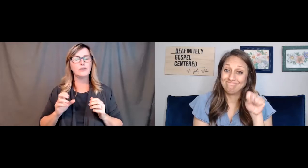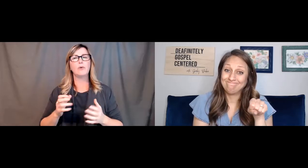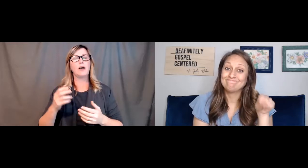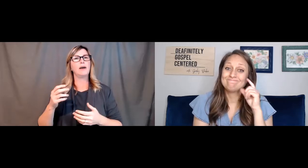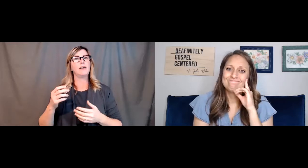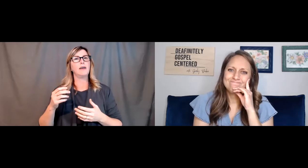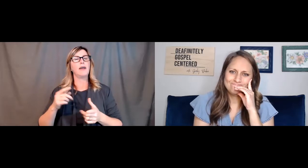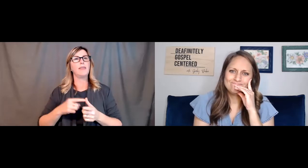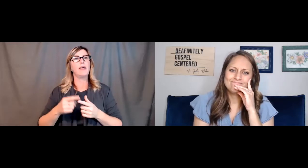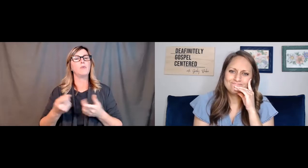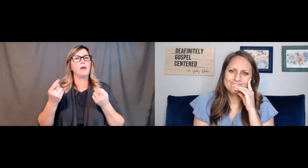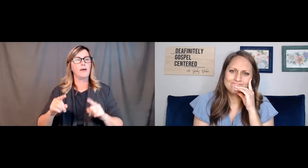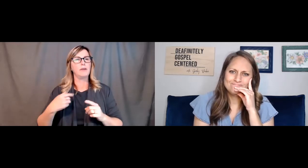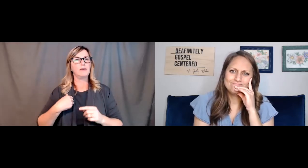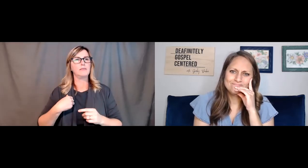such a tough time.